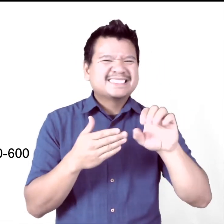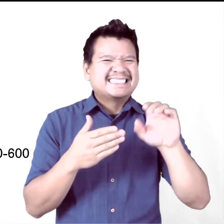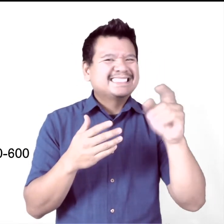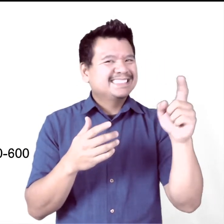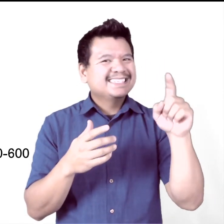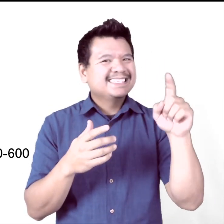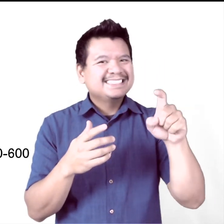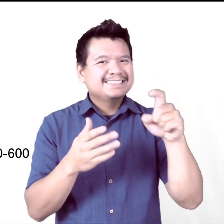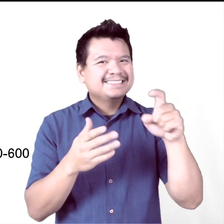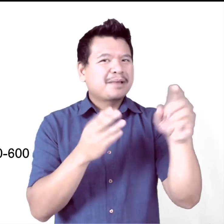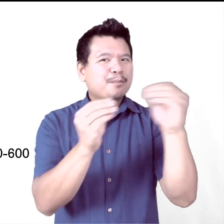$600.